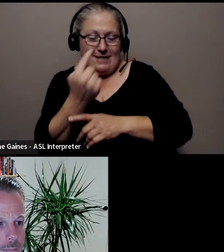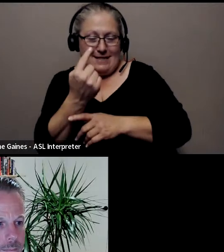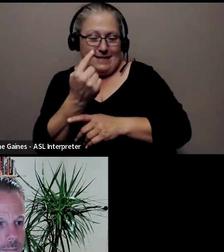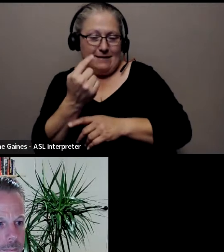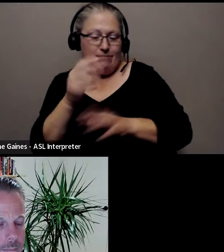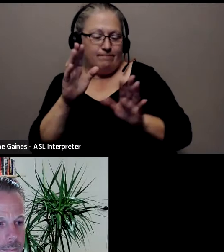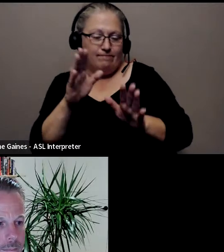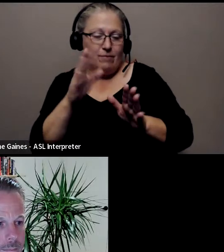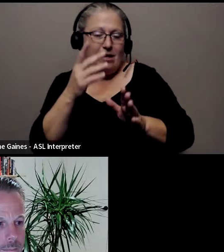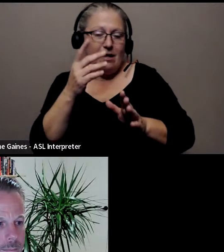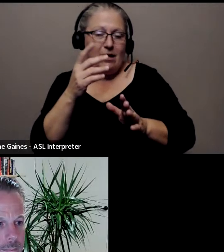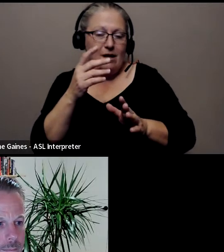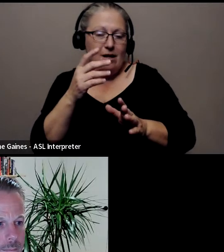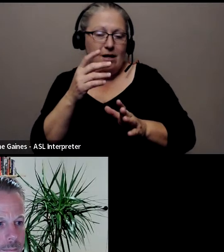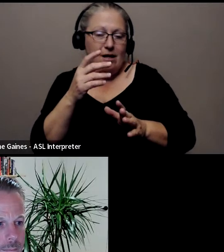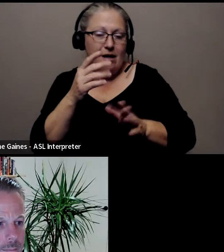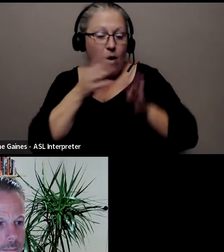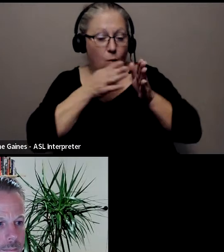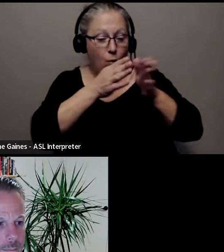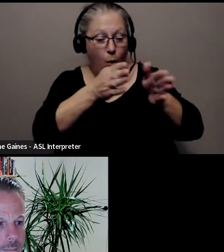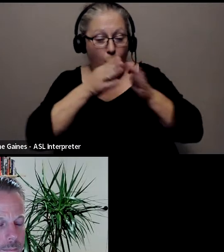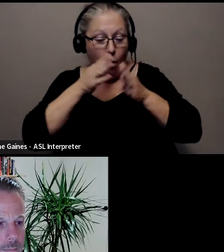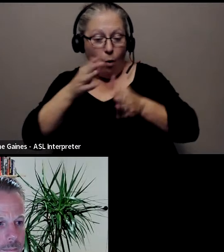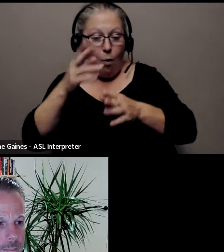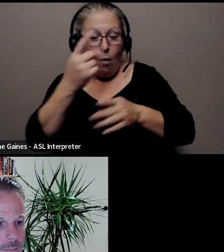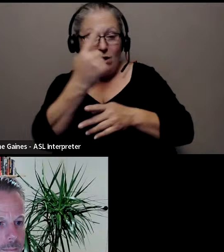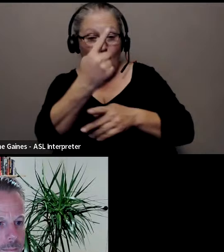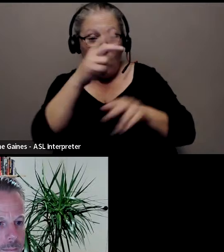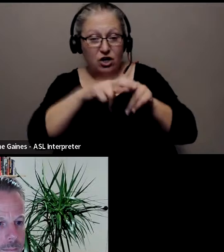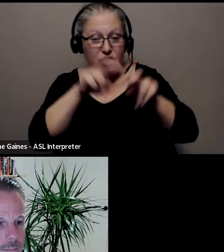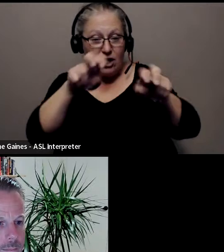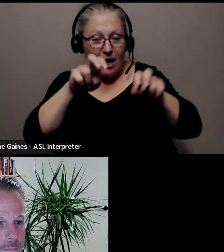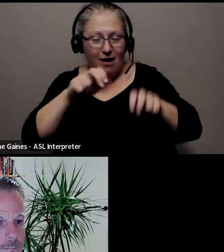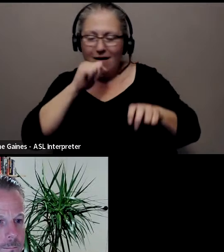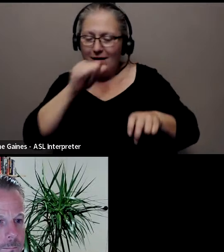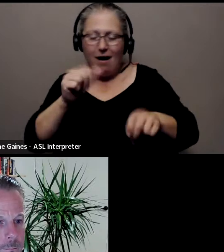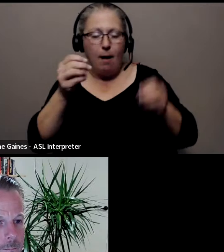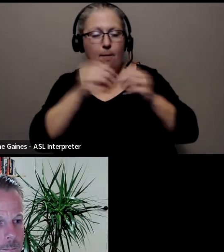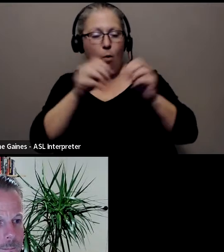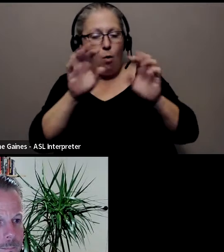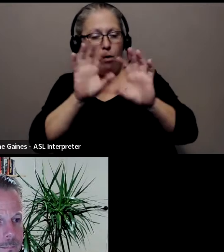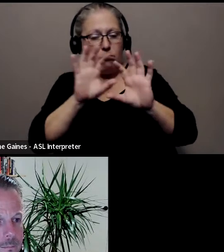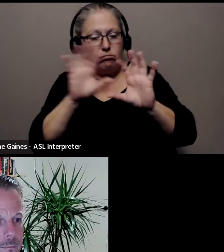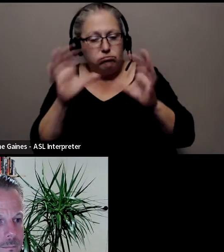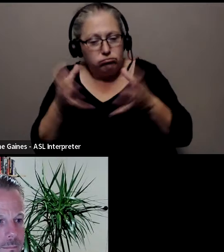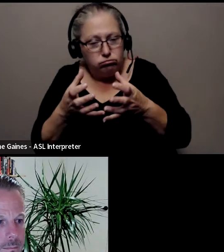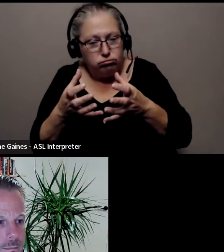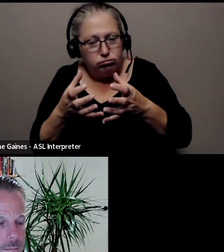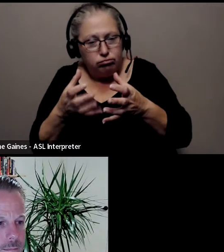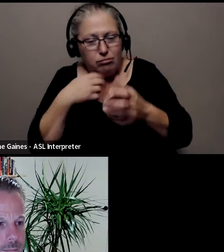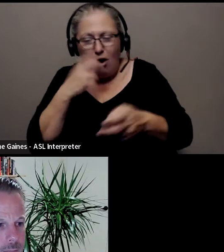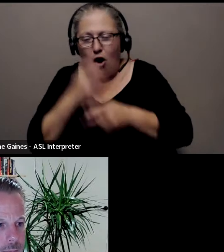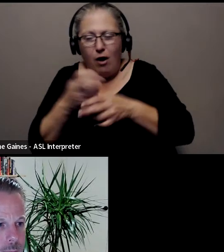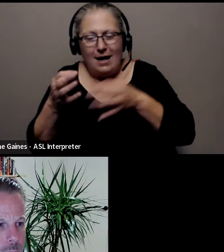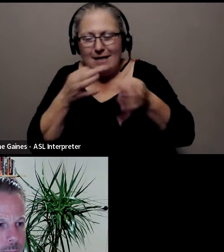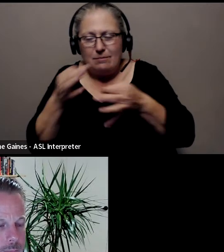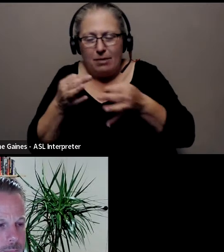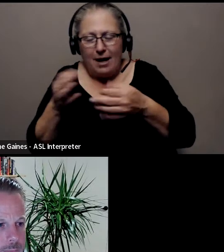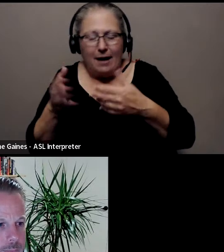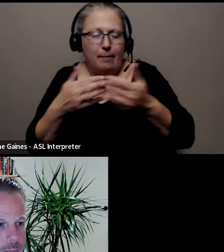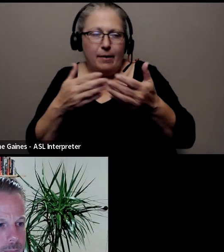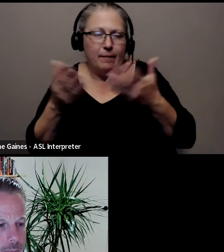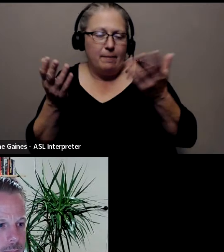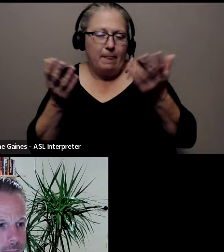have the rows of the single seats. It was more of a collaboration of, I can't explain it very well, I can't articulate, but it